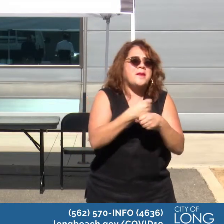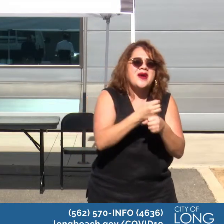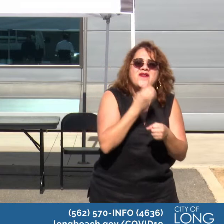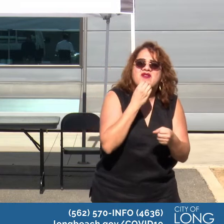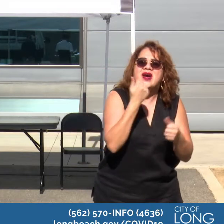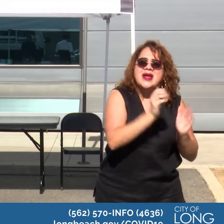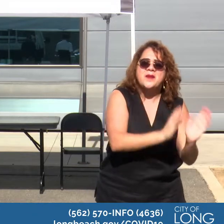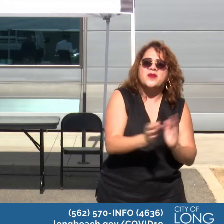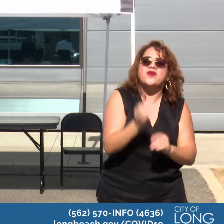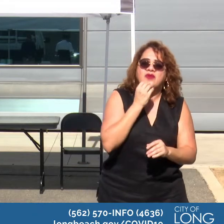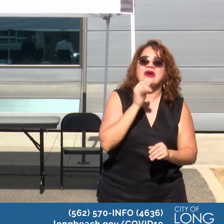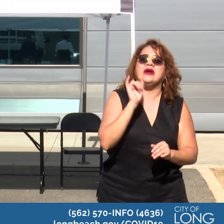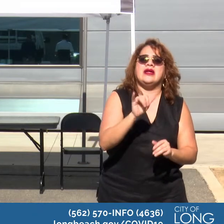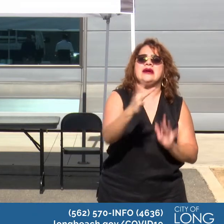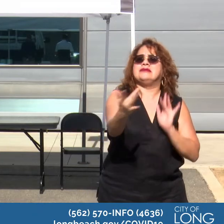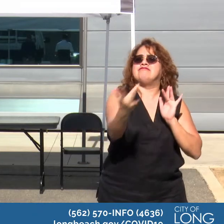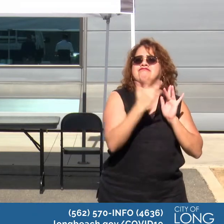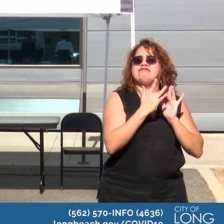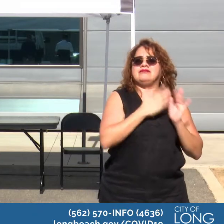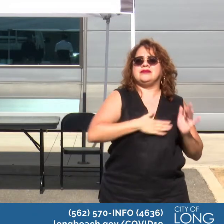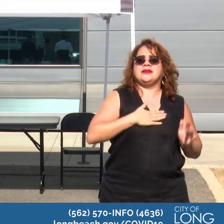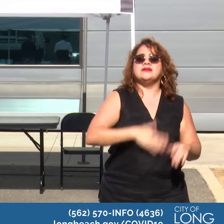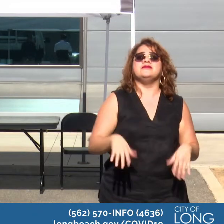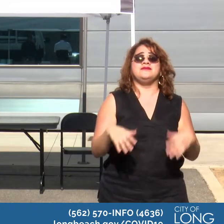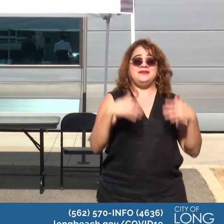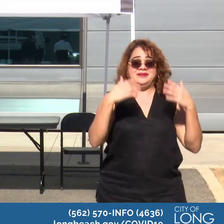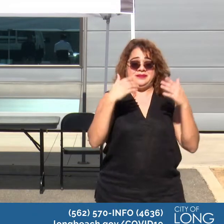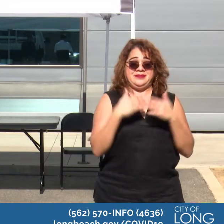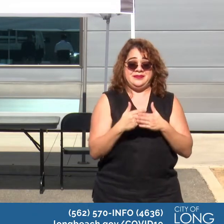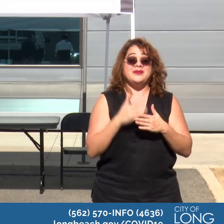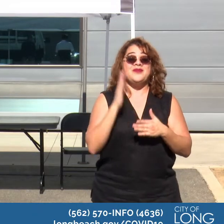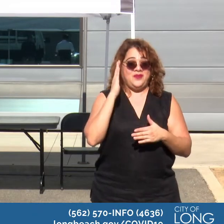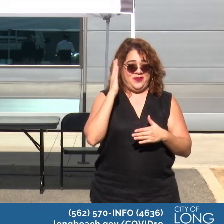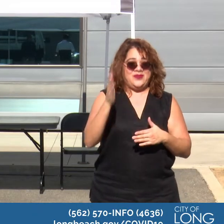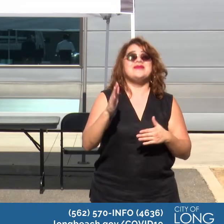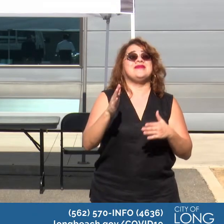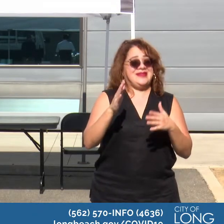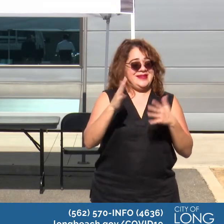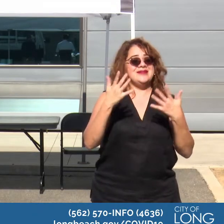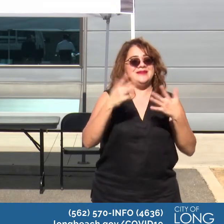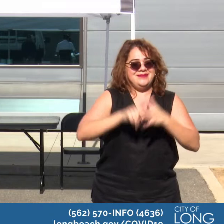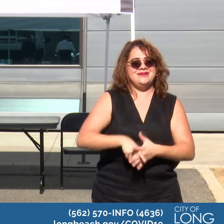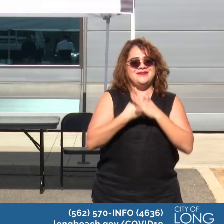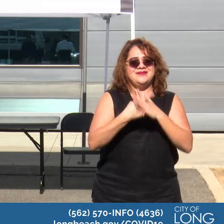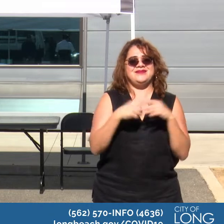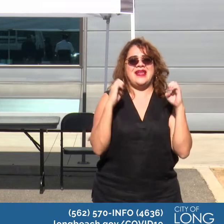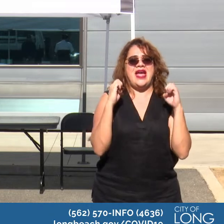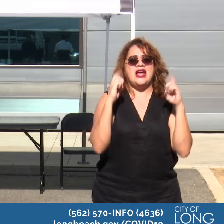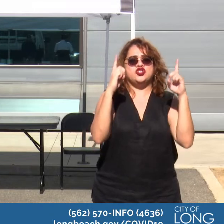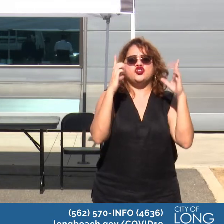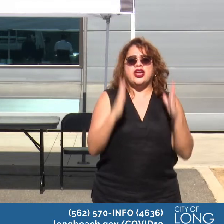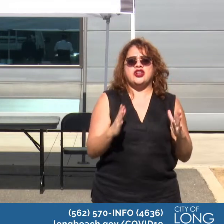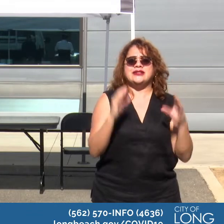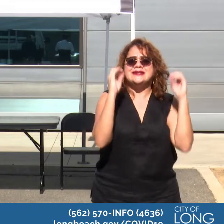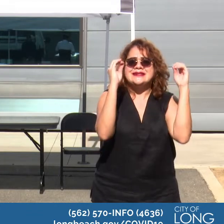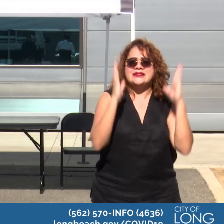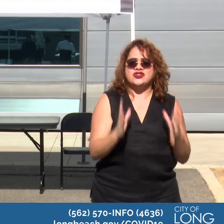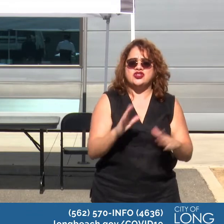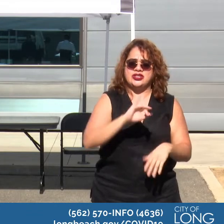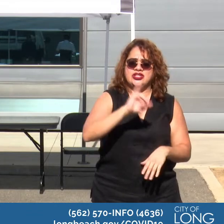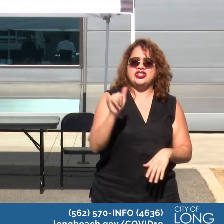that, we begin our educators. And I'm happy to announce that we know that beginning on January the